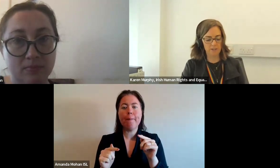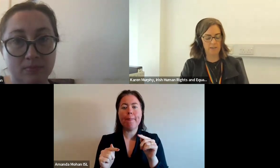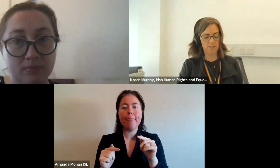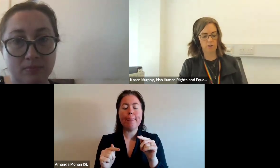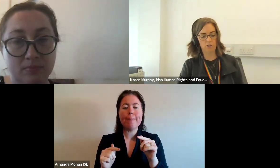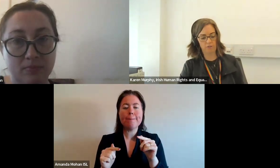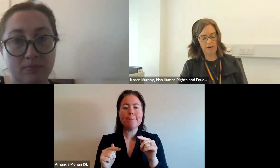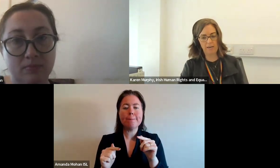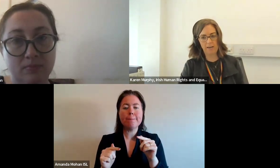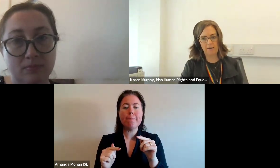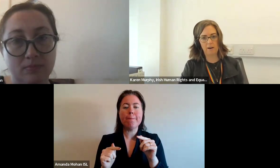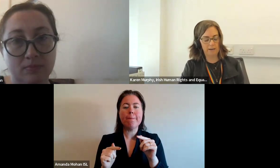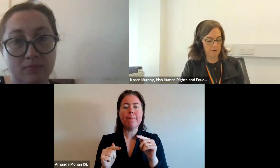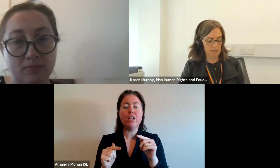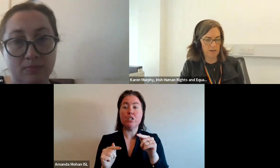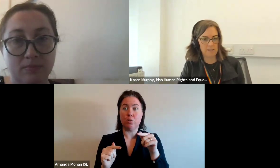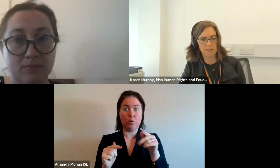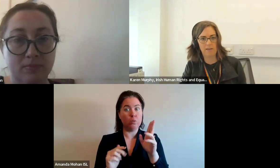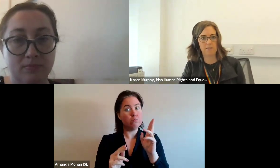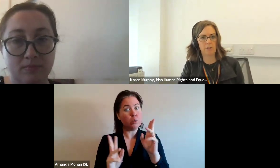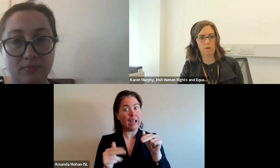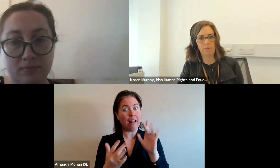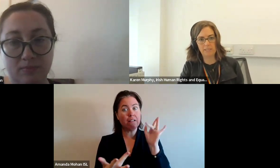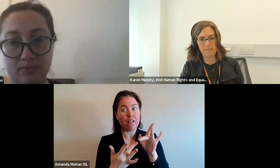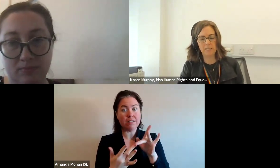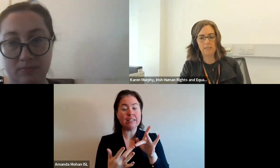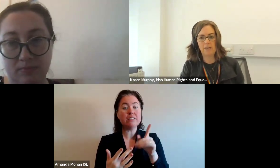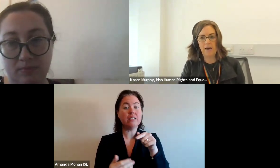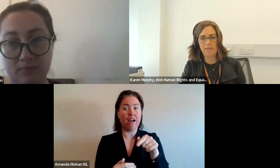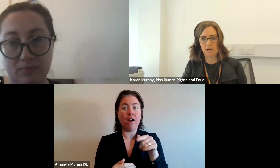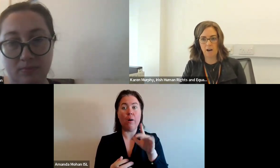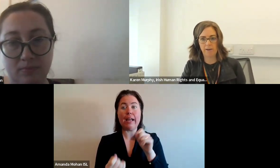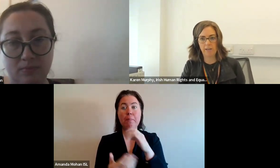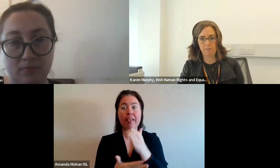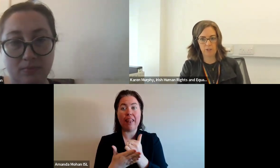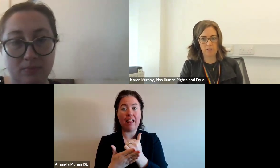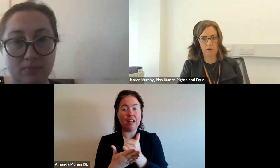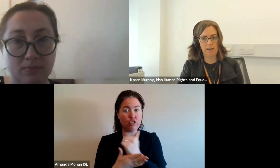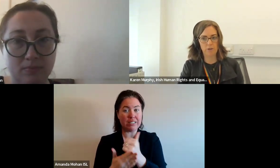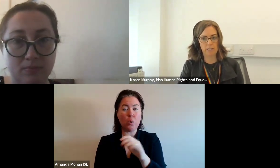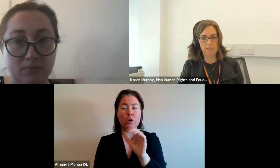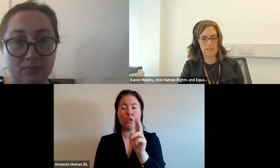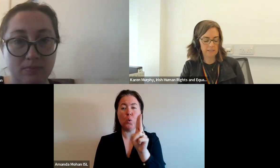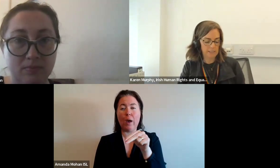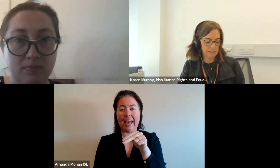is welcome to get in touch directly at our email address at crpd ihrec, which is